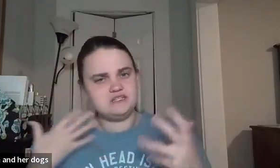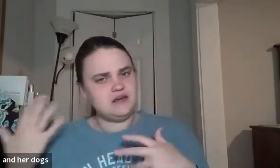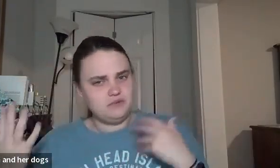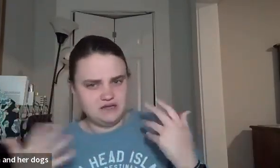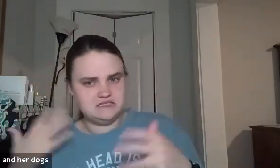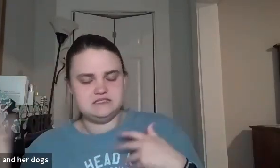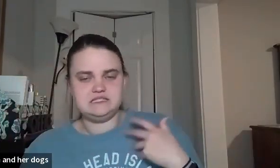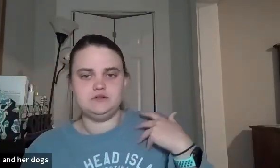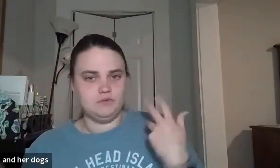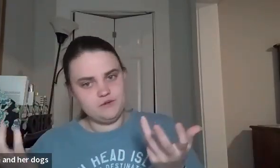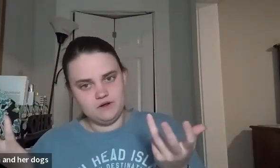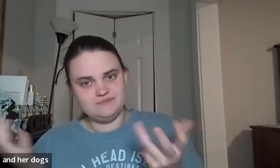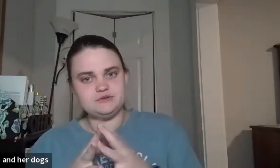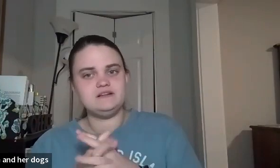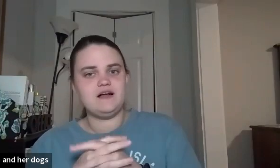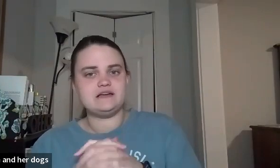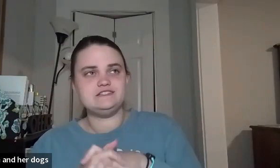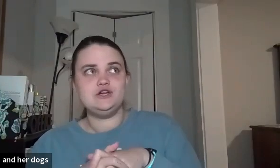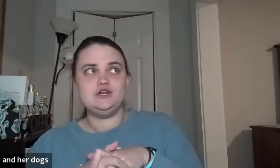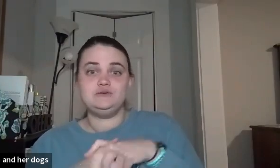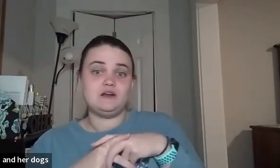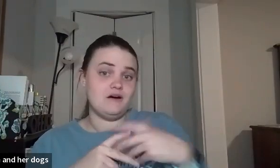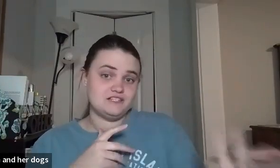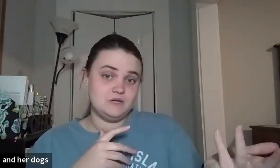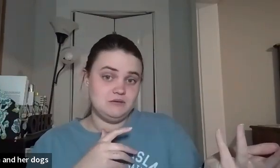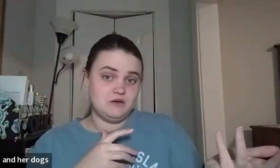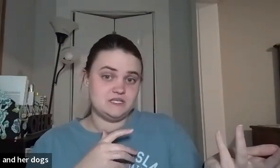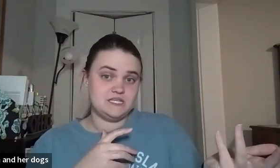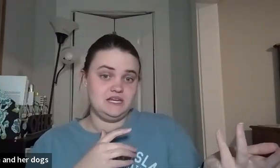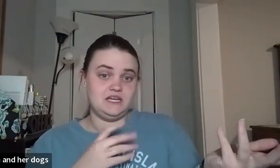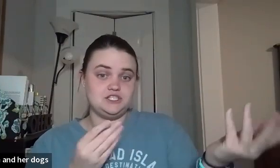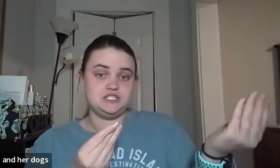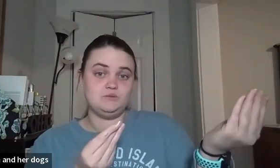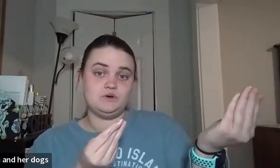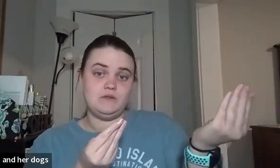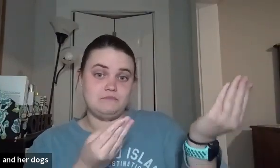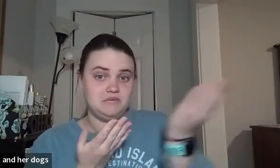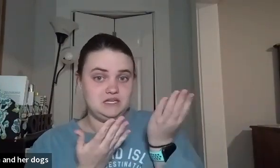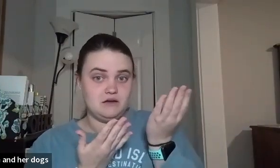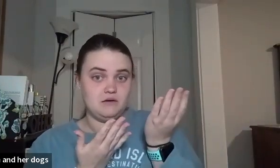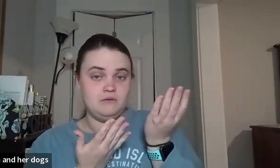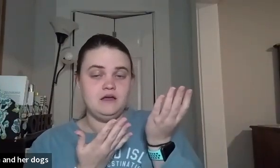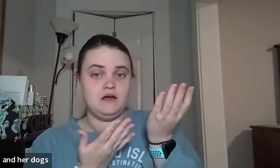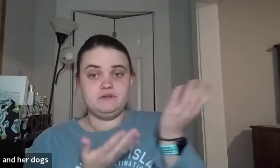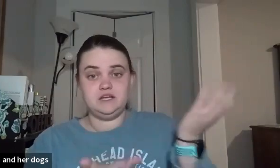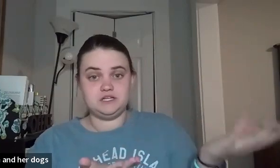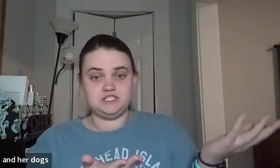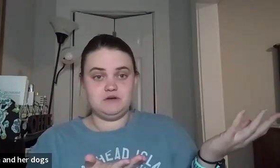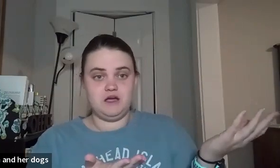to kind of practice and see, you're more than welcome to join class. You can also email Miss Katie, and she will let me know of any questions you have,